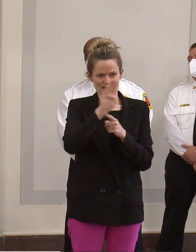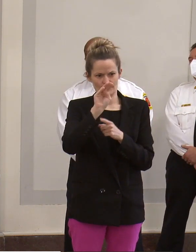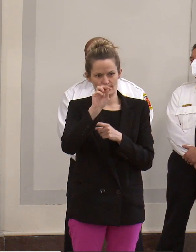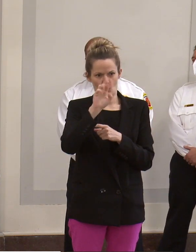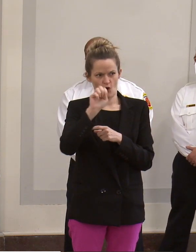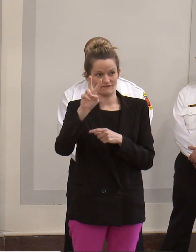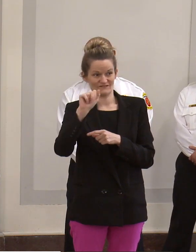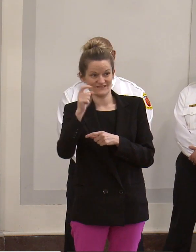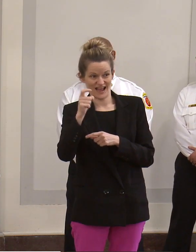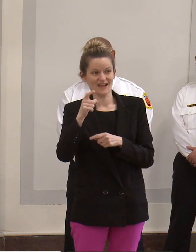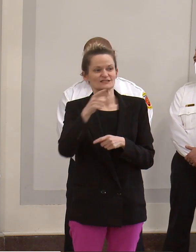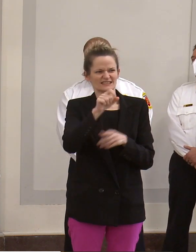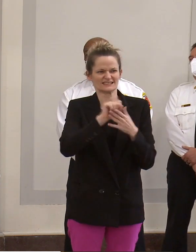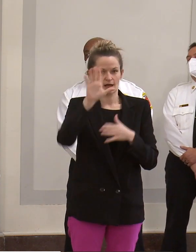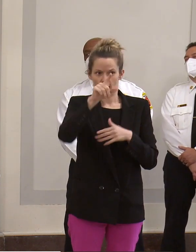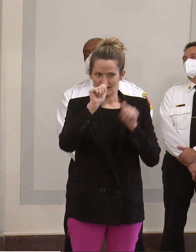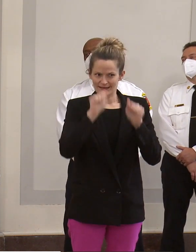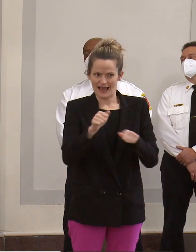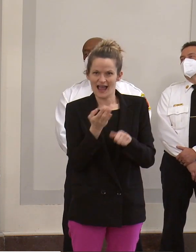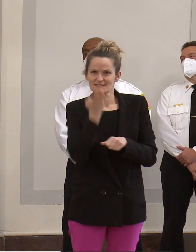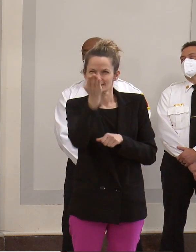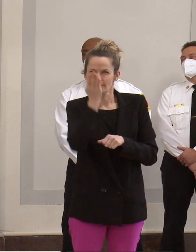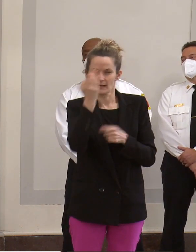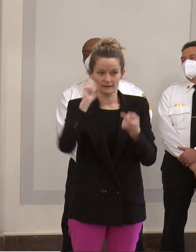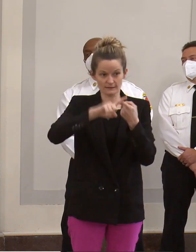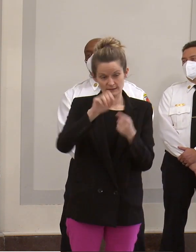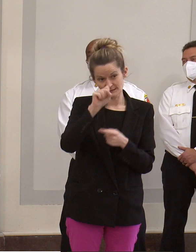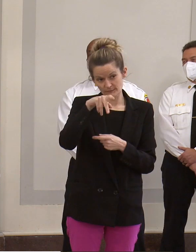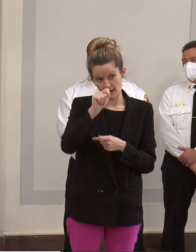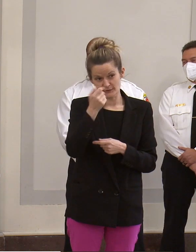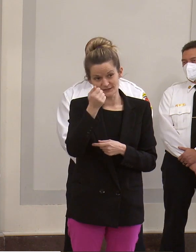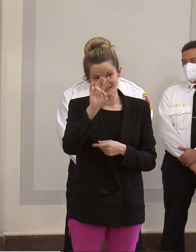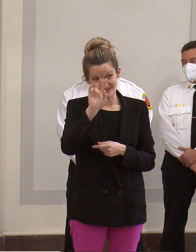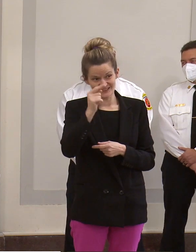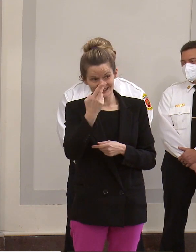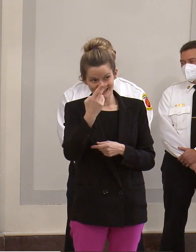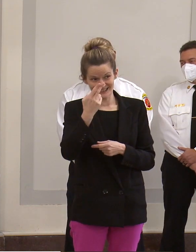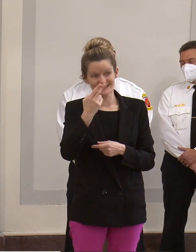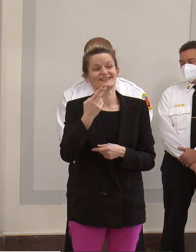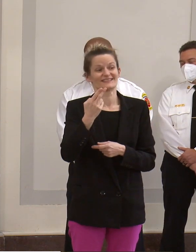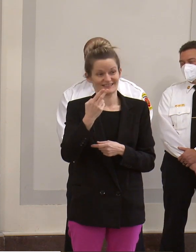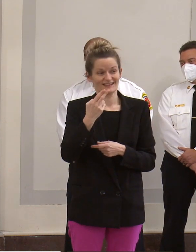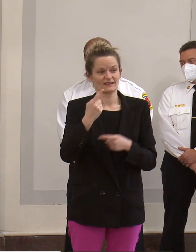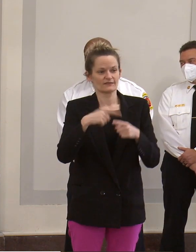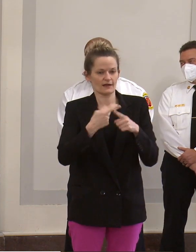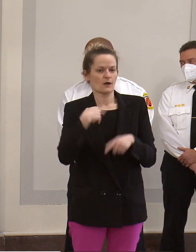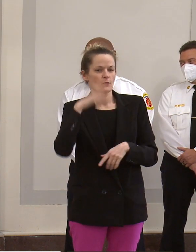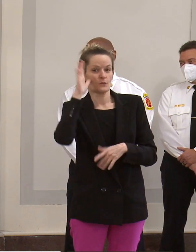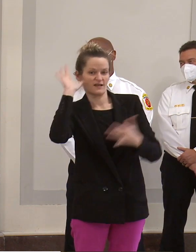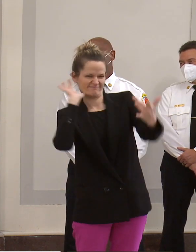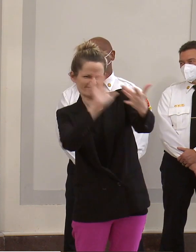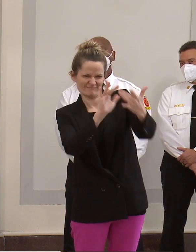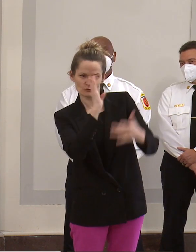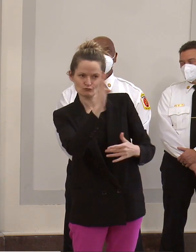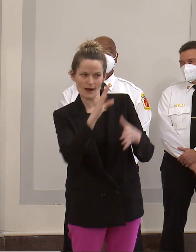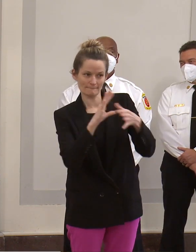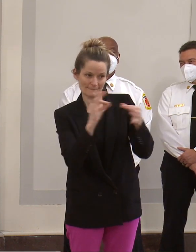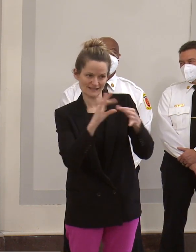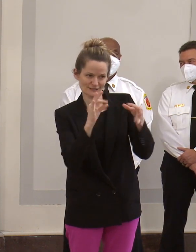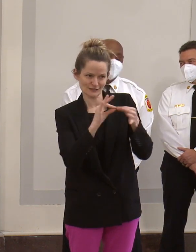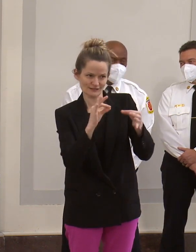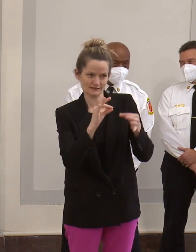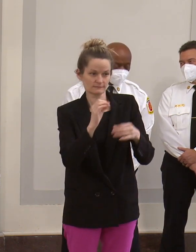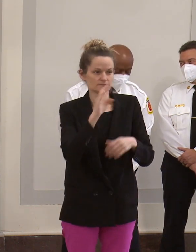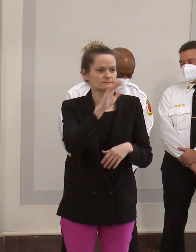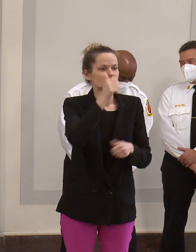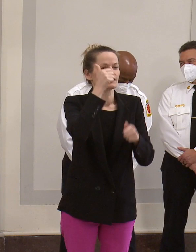September 17th, and the winner will be contacted via direct message. We will be doing this for every home game throughout the season.